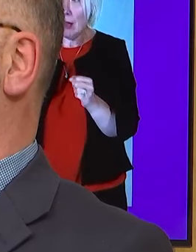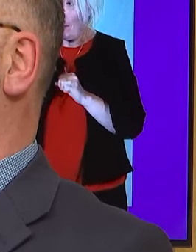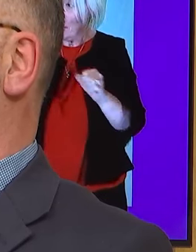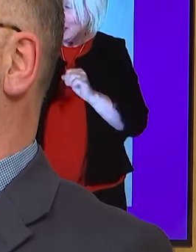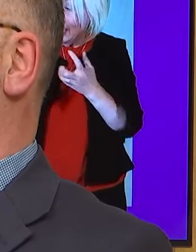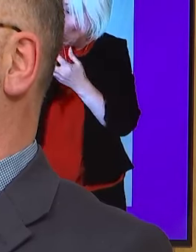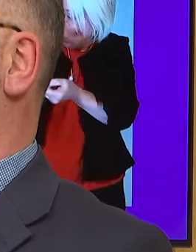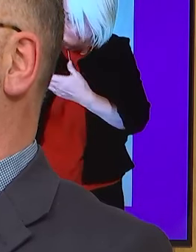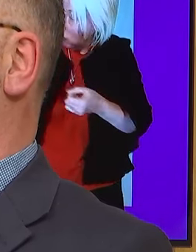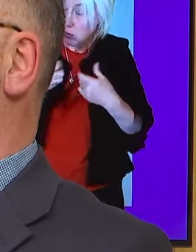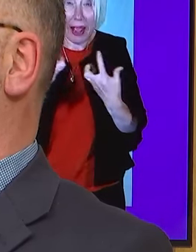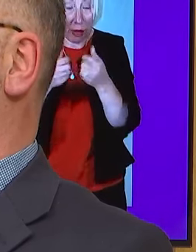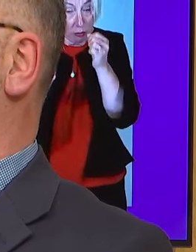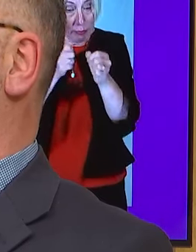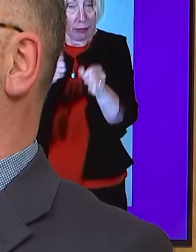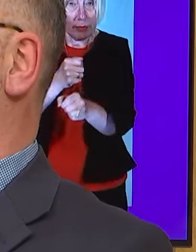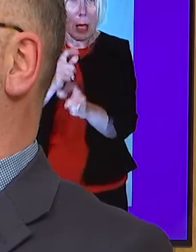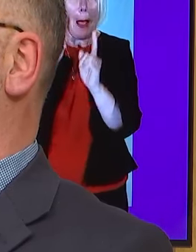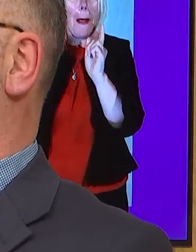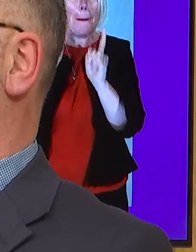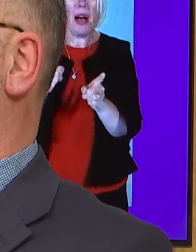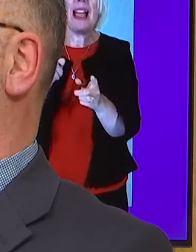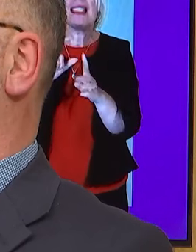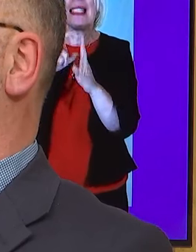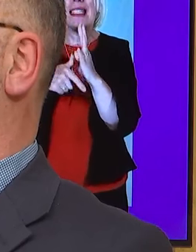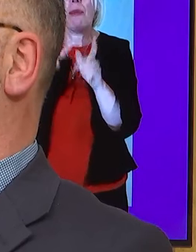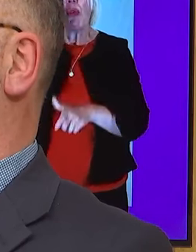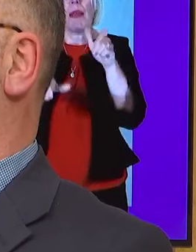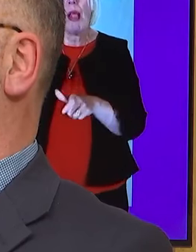all, what they've had in common is that they've been disabled people's organisations